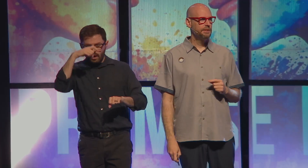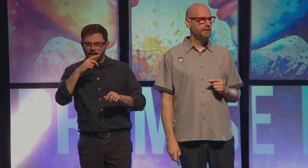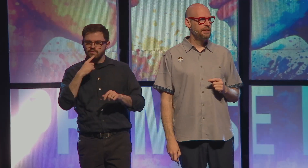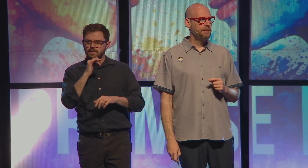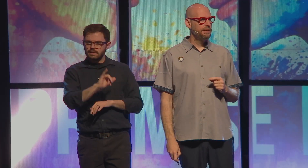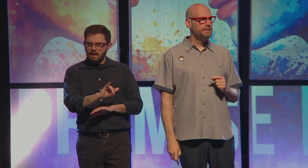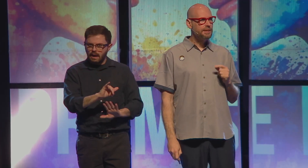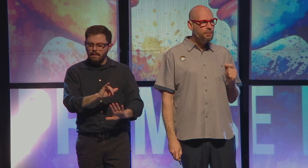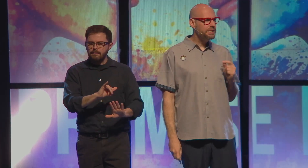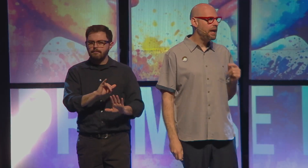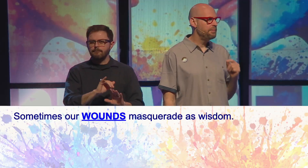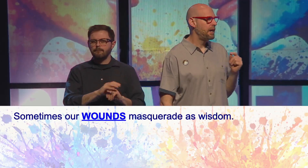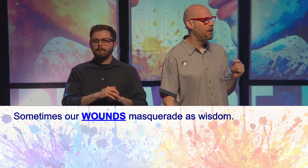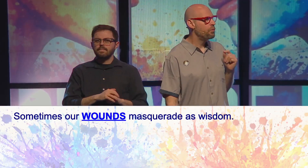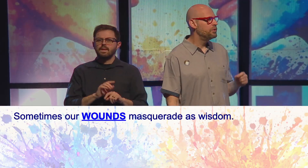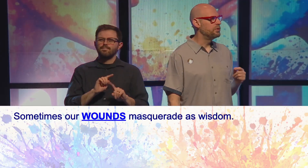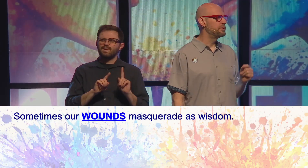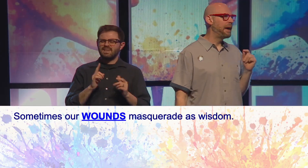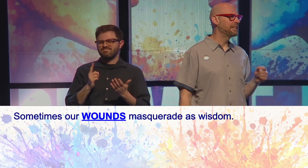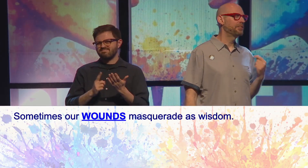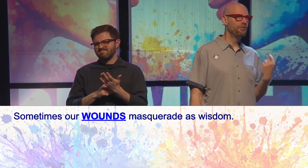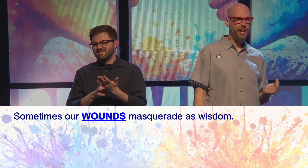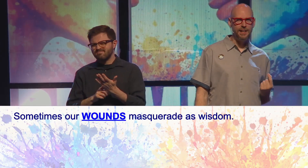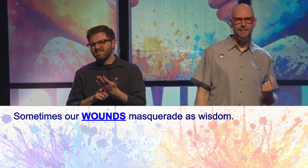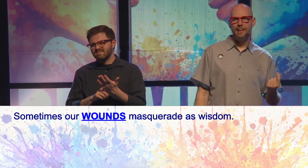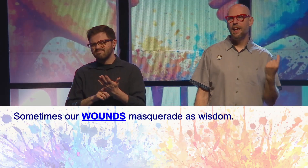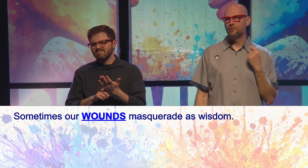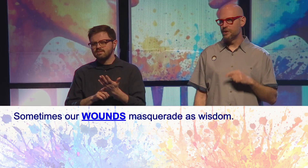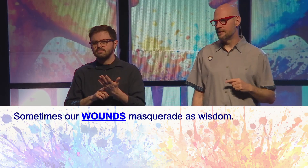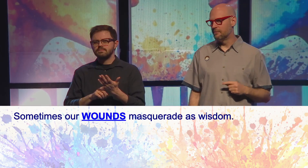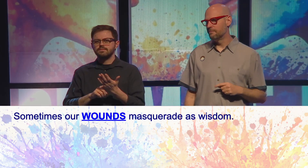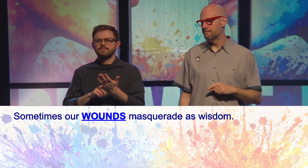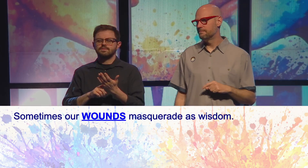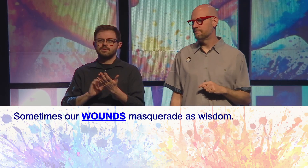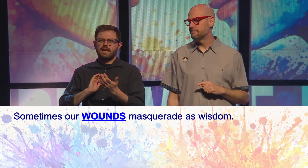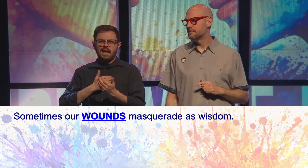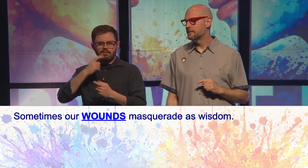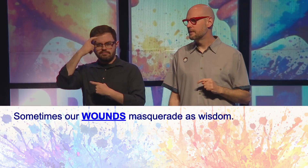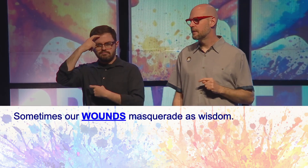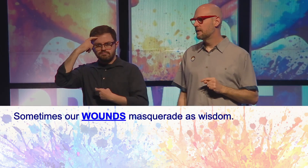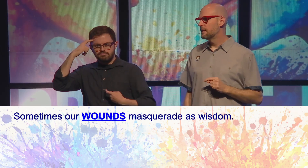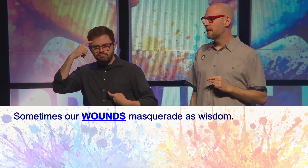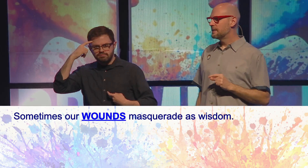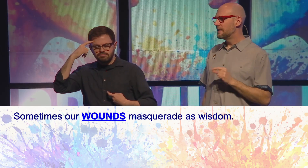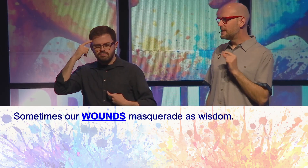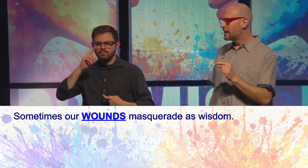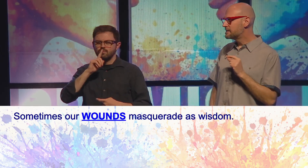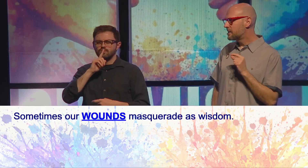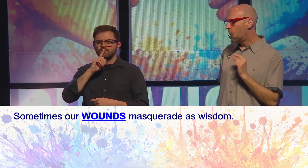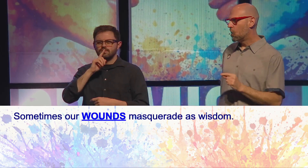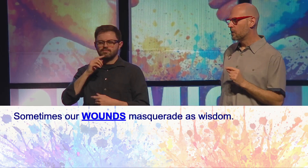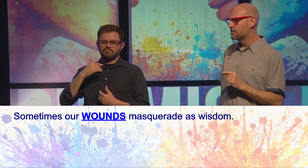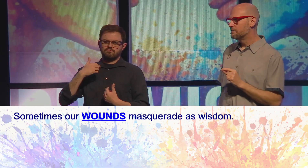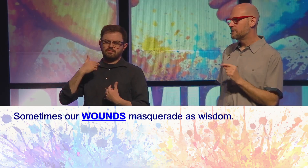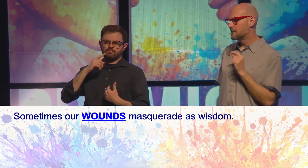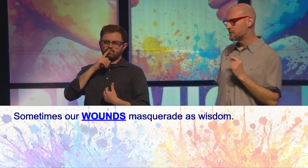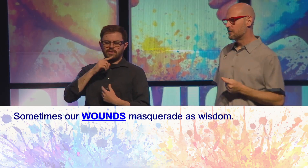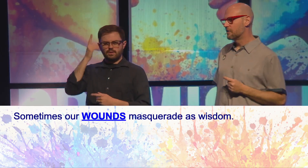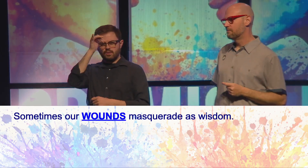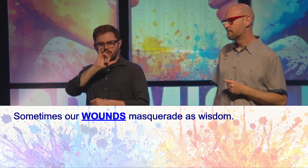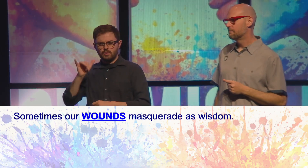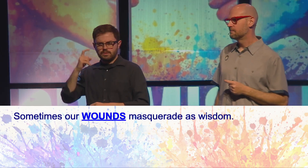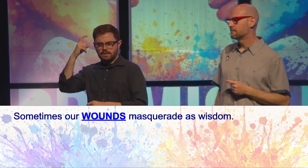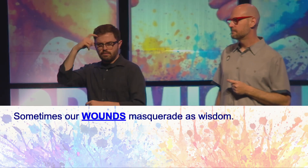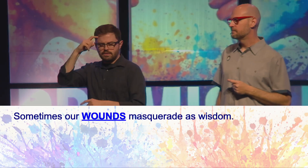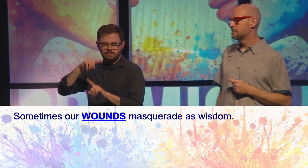sometimes our wounds masquerade as wisdom. And that's hard to